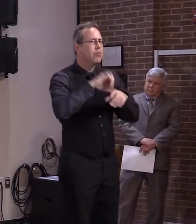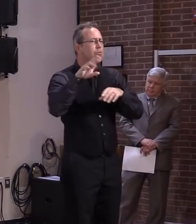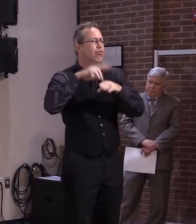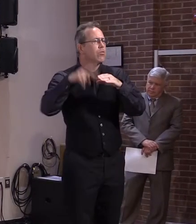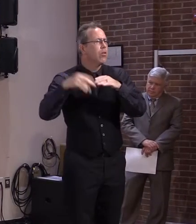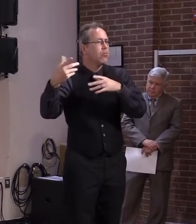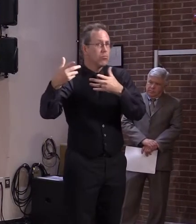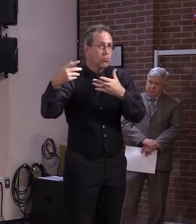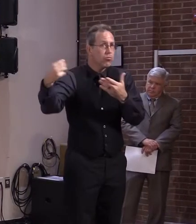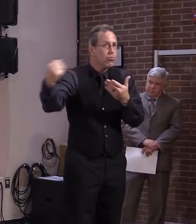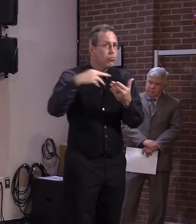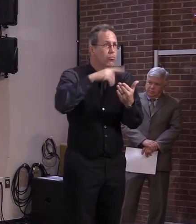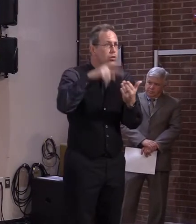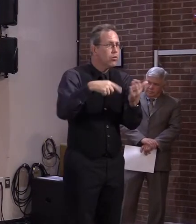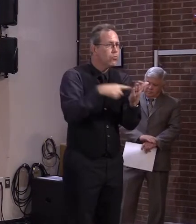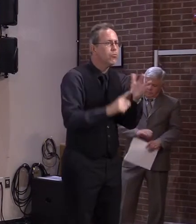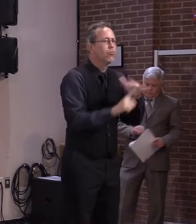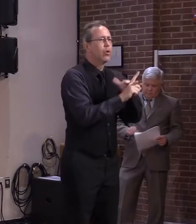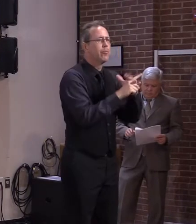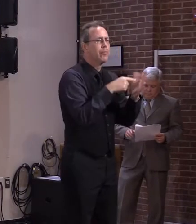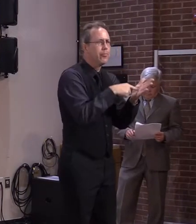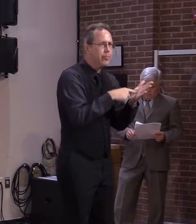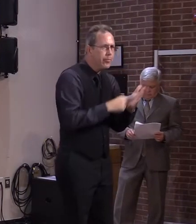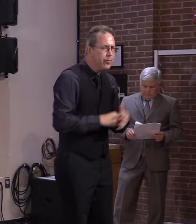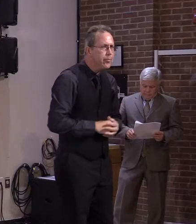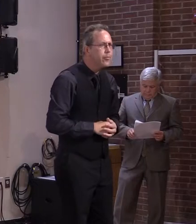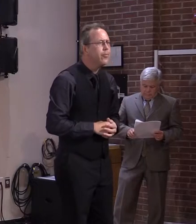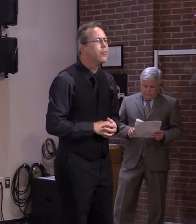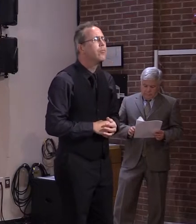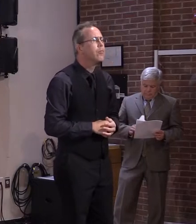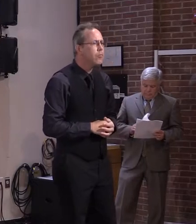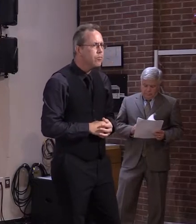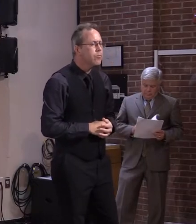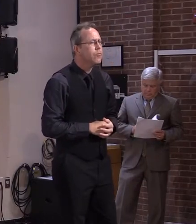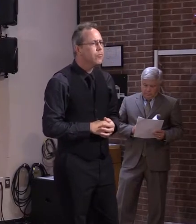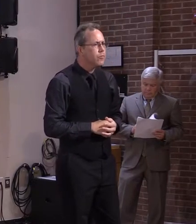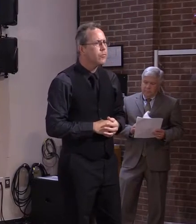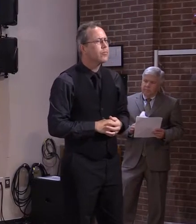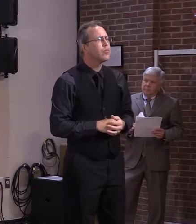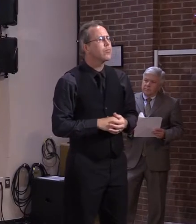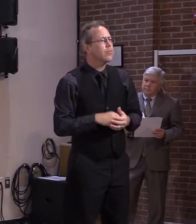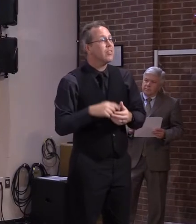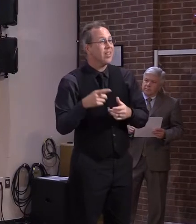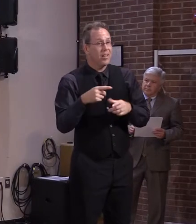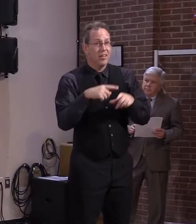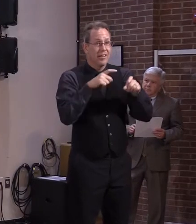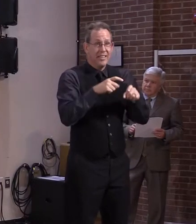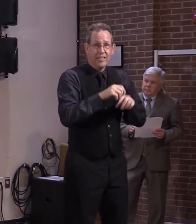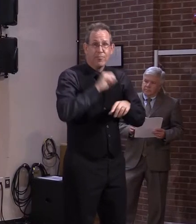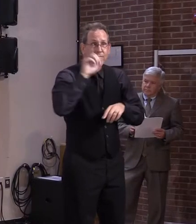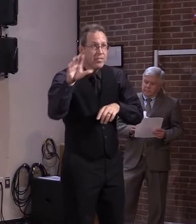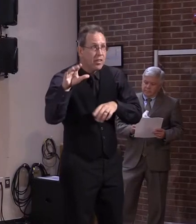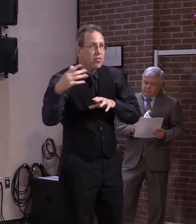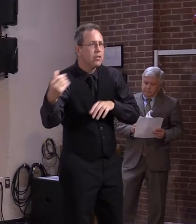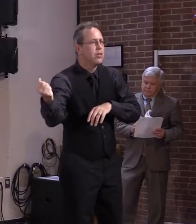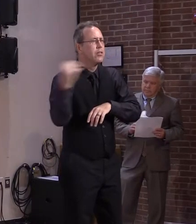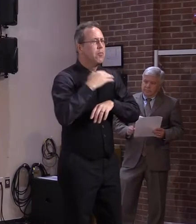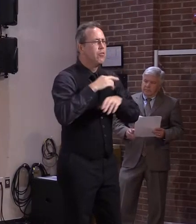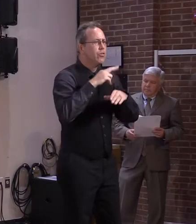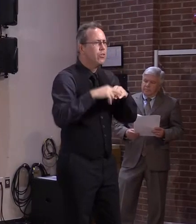taken and returned for shipping the same day because we have a short time frame to get them to the lab with the results coming back in 72